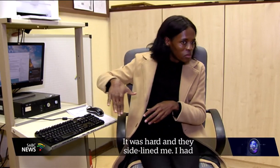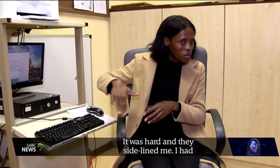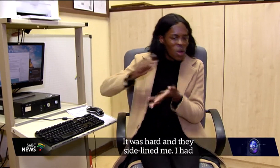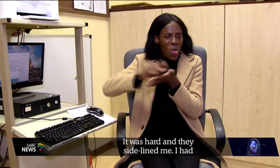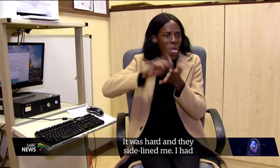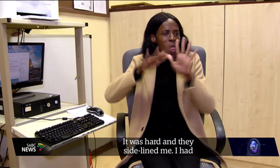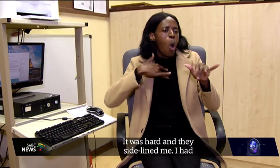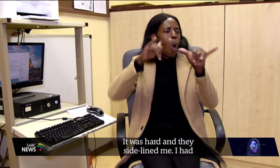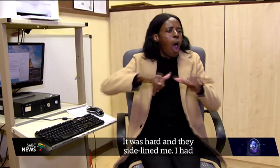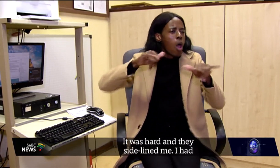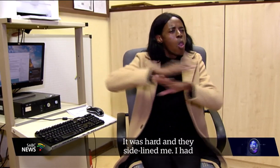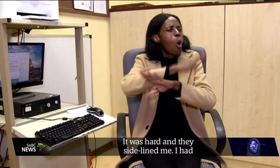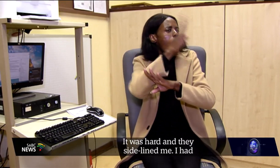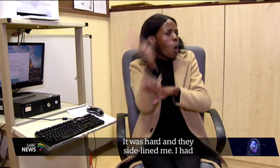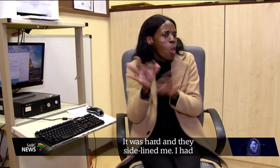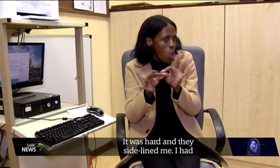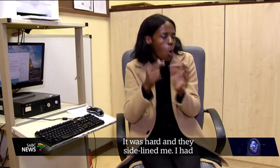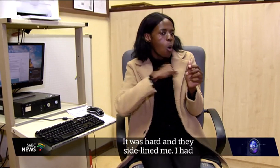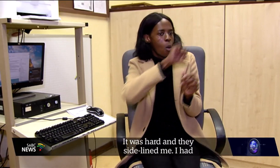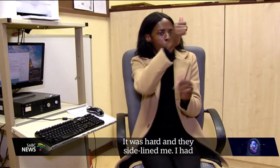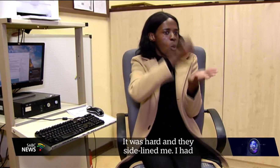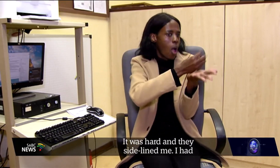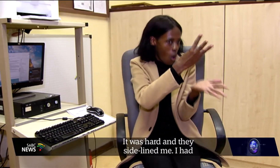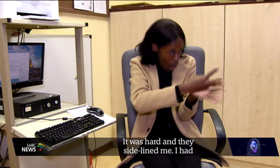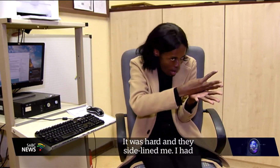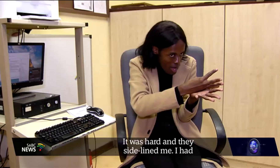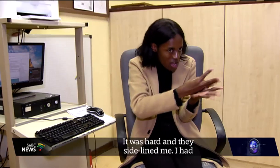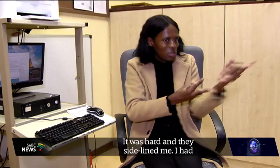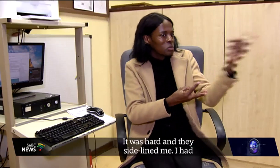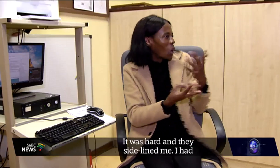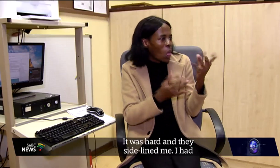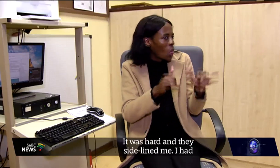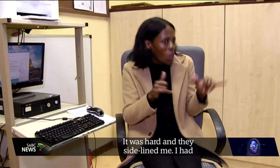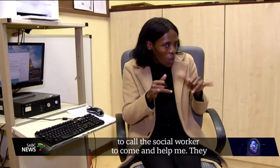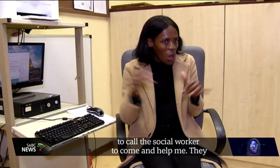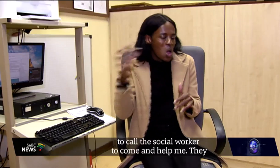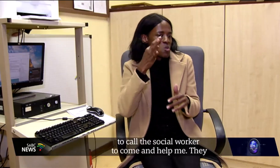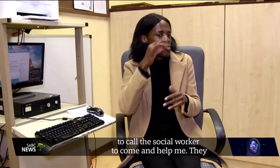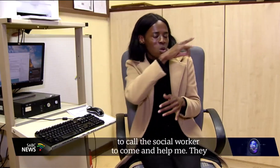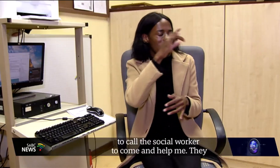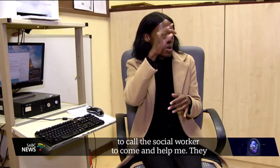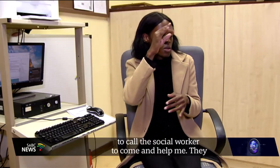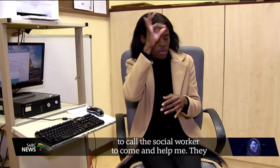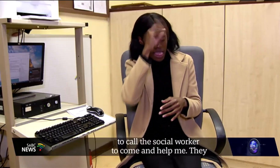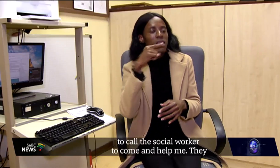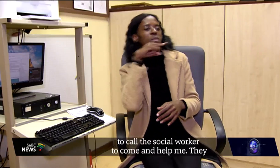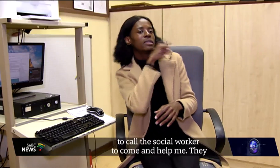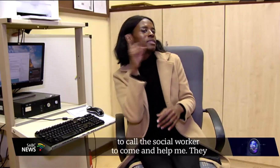they were sidelining me. They wanted me to write the whole day. You know, I had to call the social worker to come and help